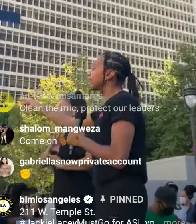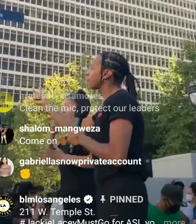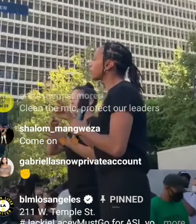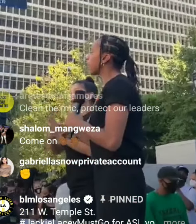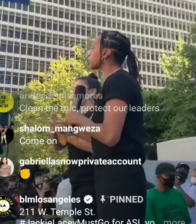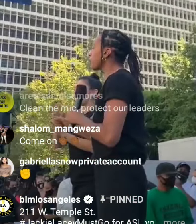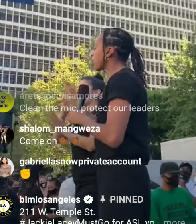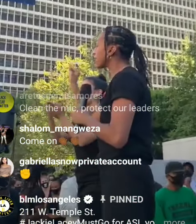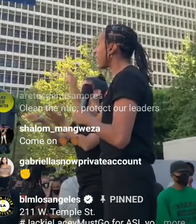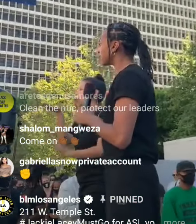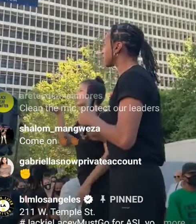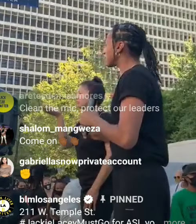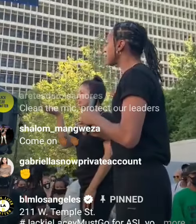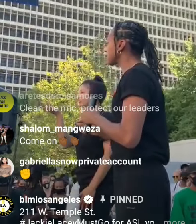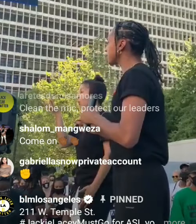I want to remind you